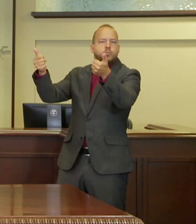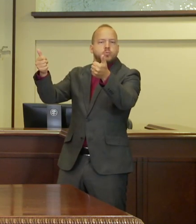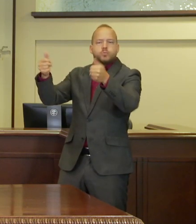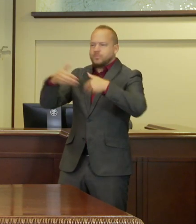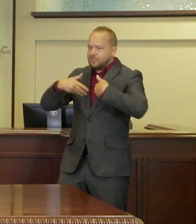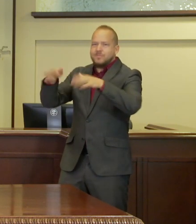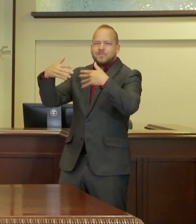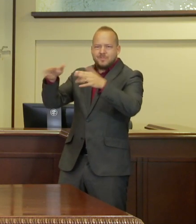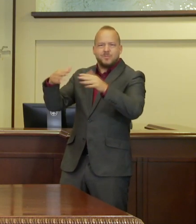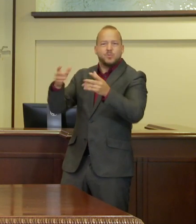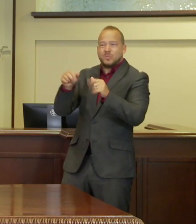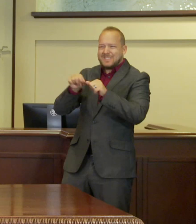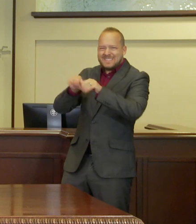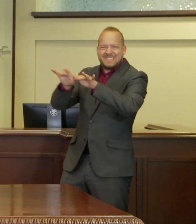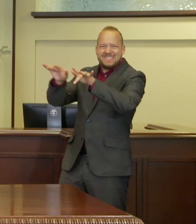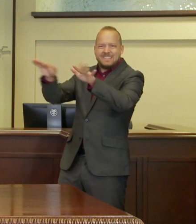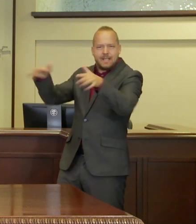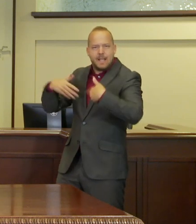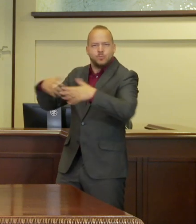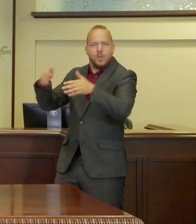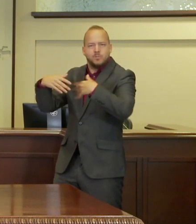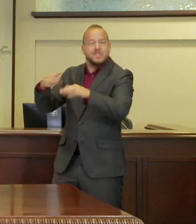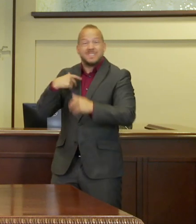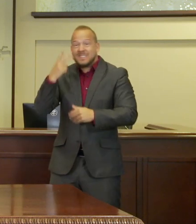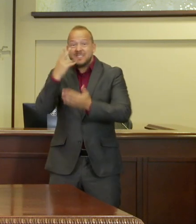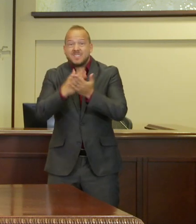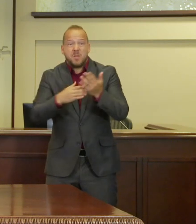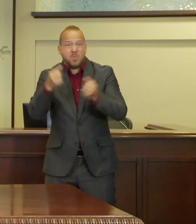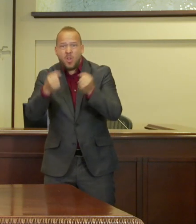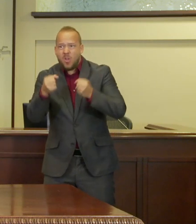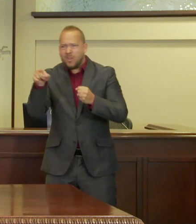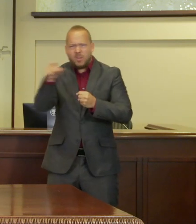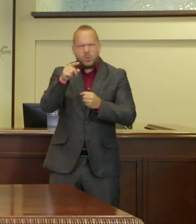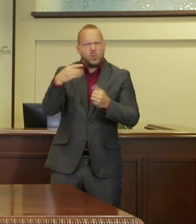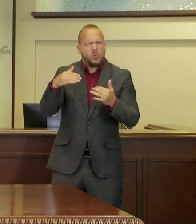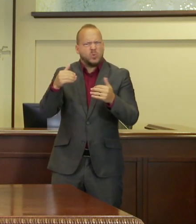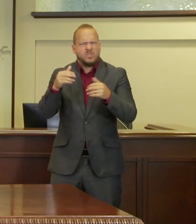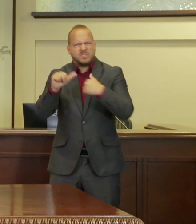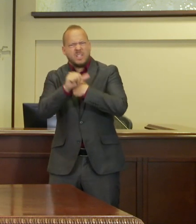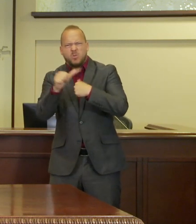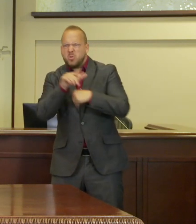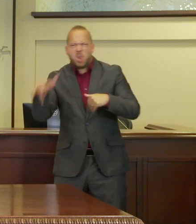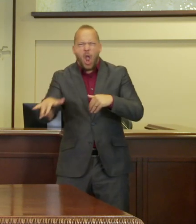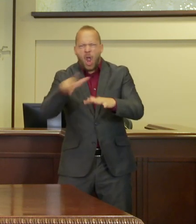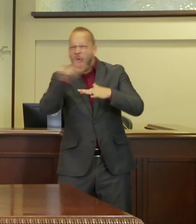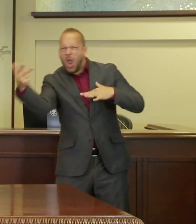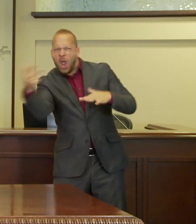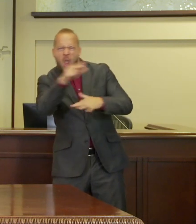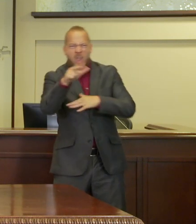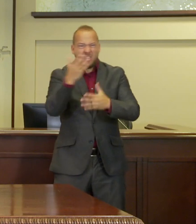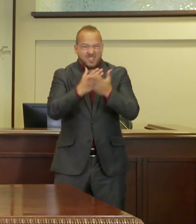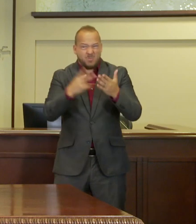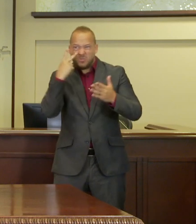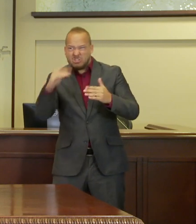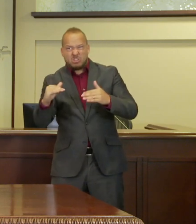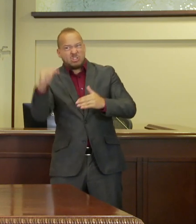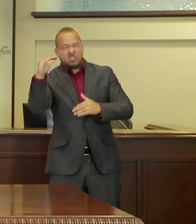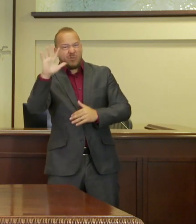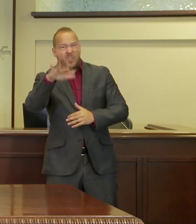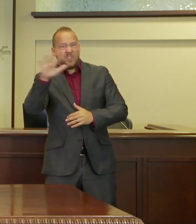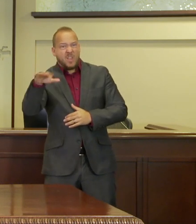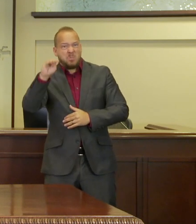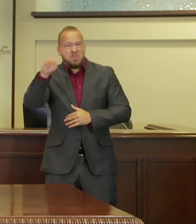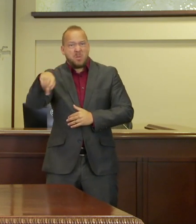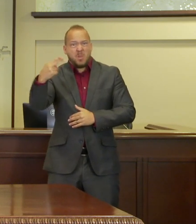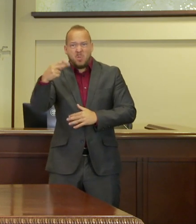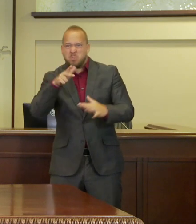encountered several vehicles driving recklessly at speeds our officers estimated to be up to 55 miles per hour, going the wrong way on a